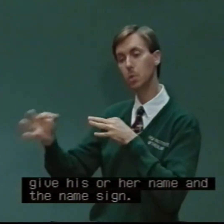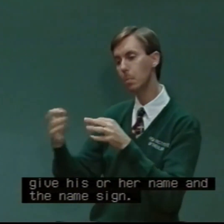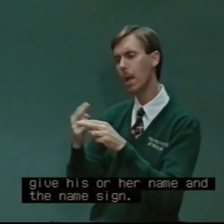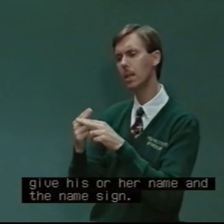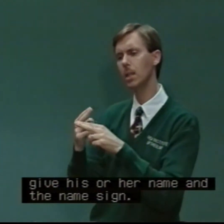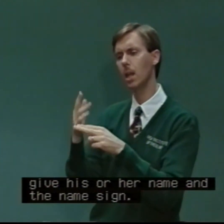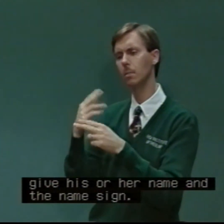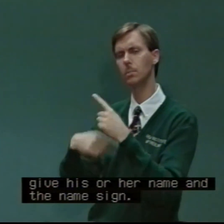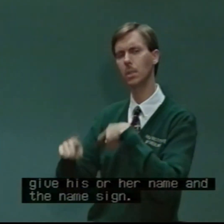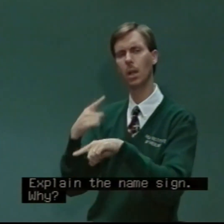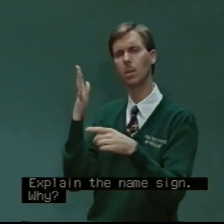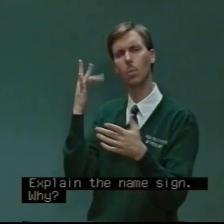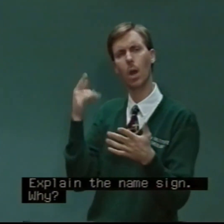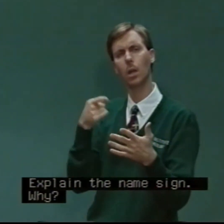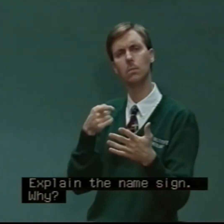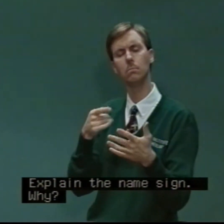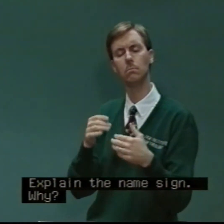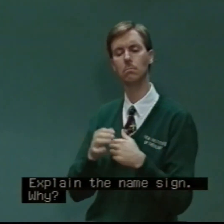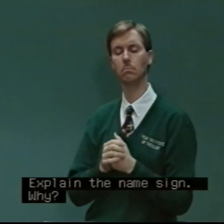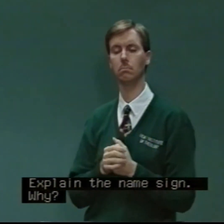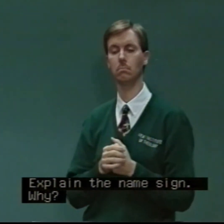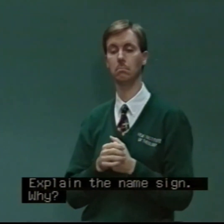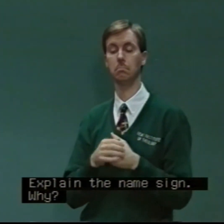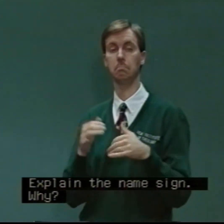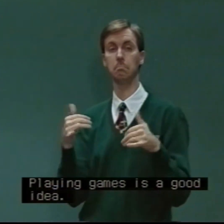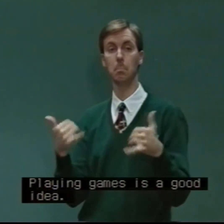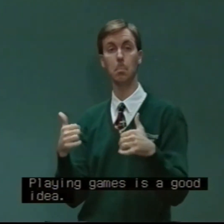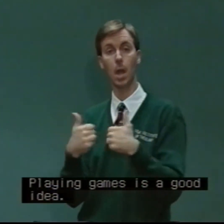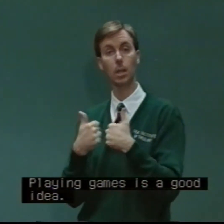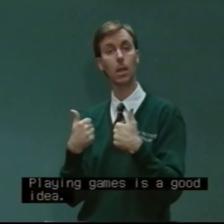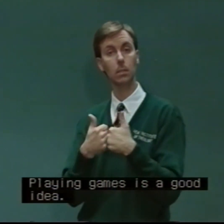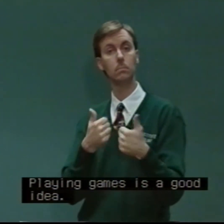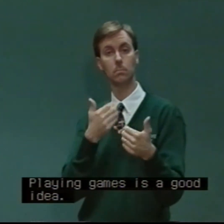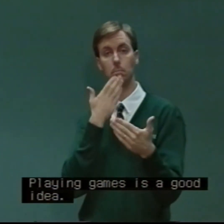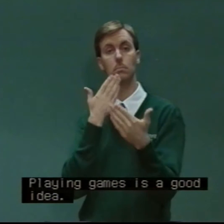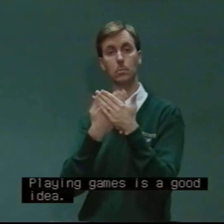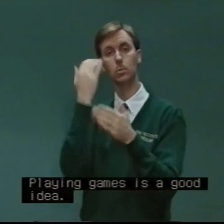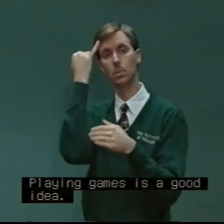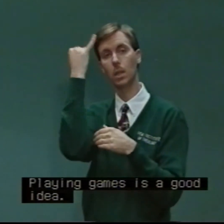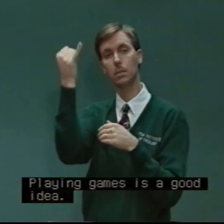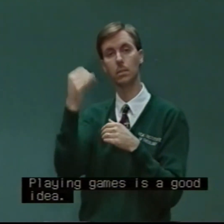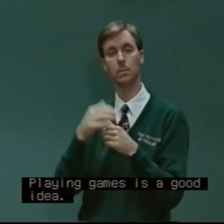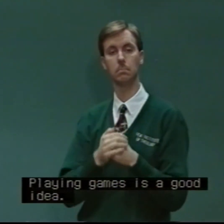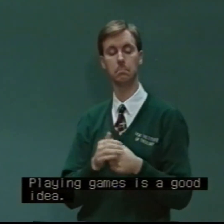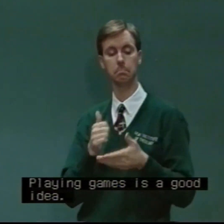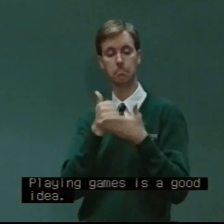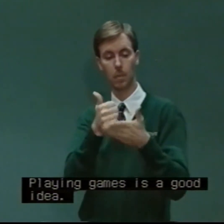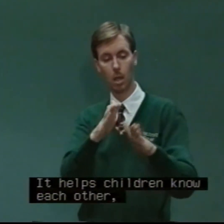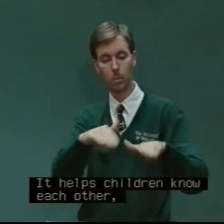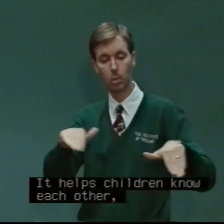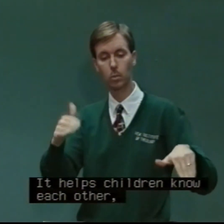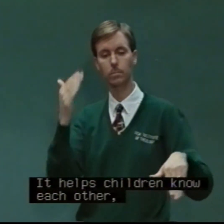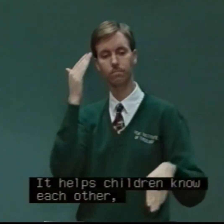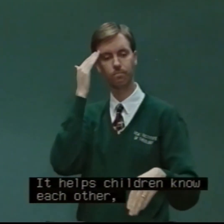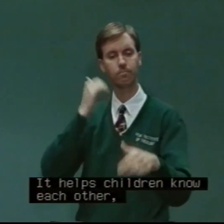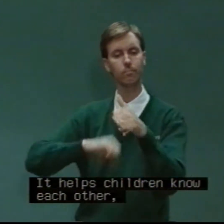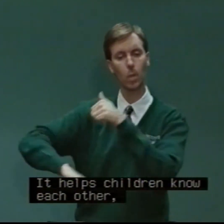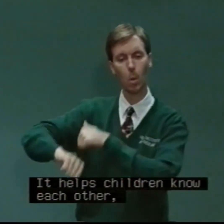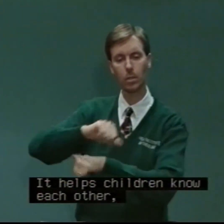the name sign. Explain the name sign. Why? Playing games is a good idea. It helps children